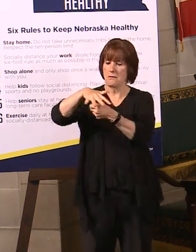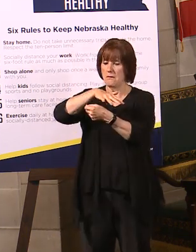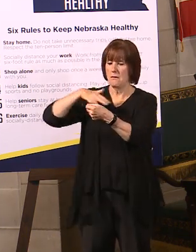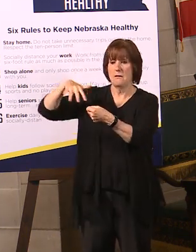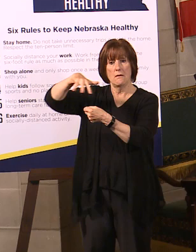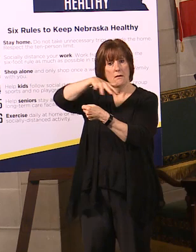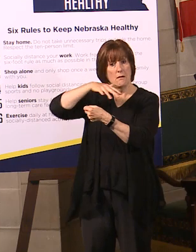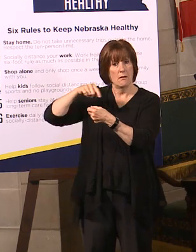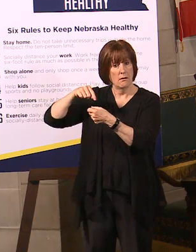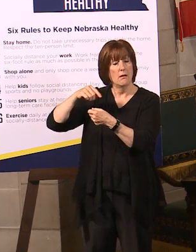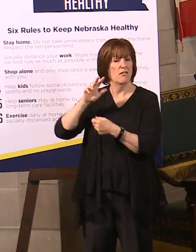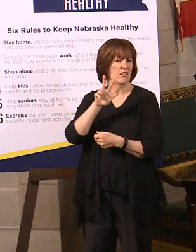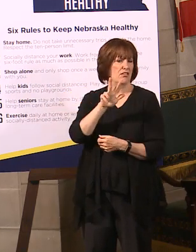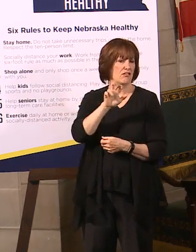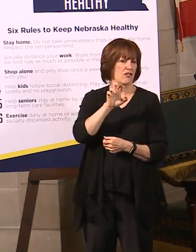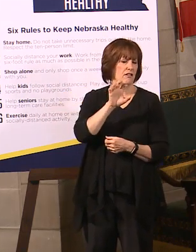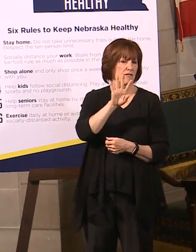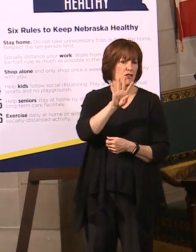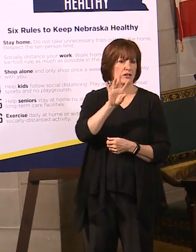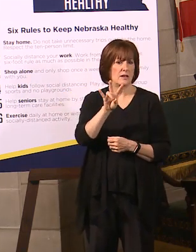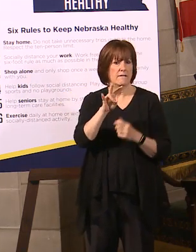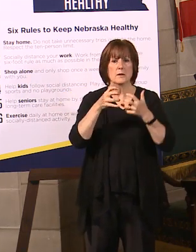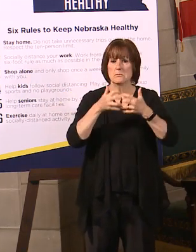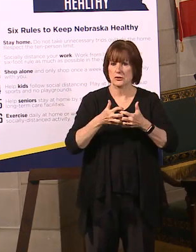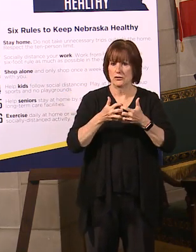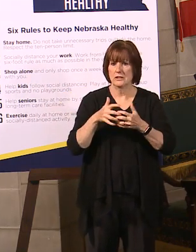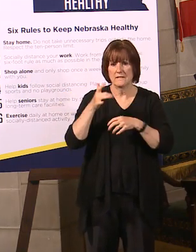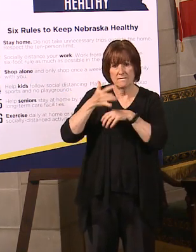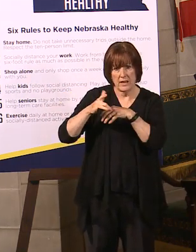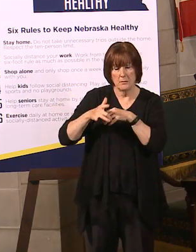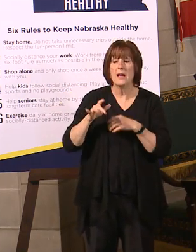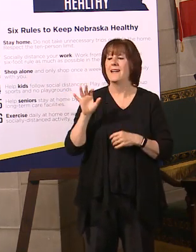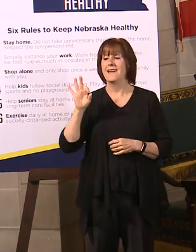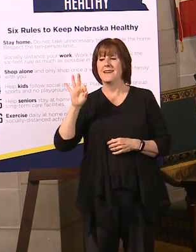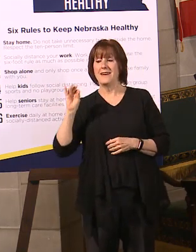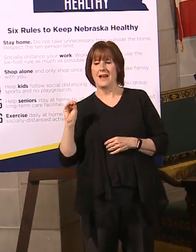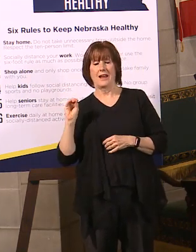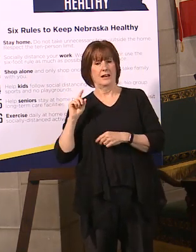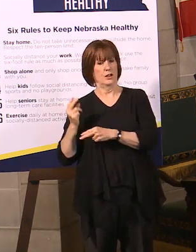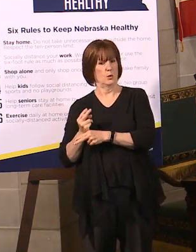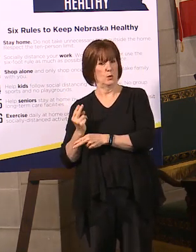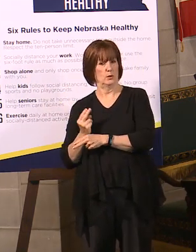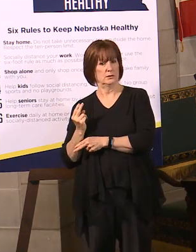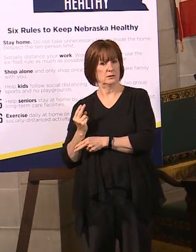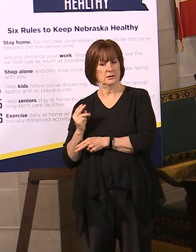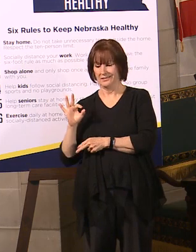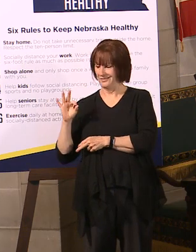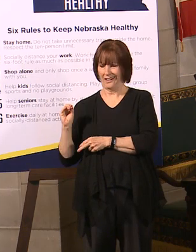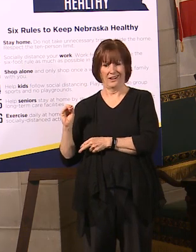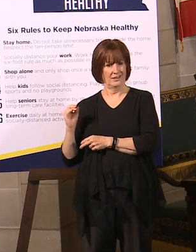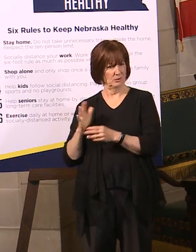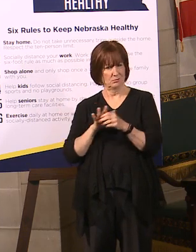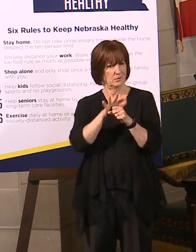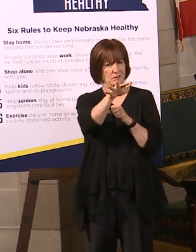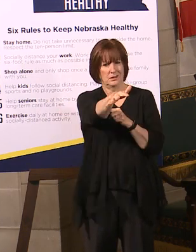area, we've got 347 ventilators and 90 of them are in use right now. So we've got lots of capacity there. It's the same story in Lincoln.